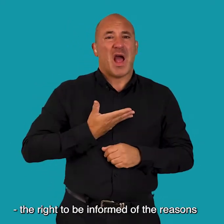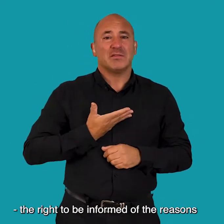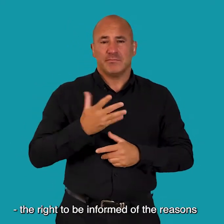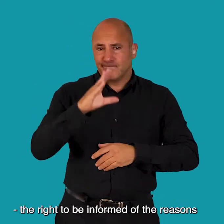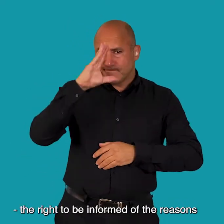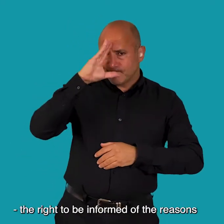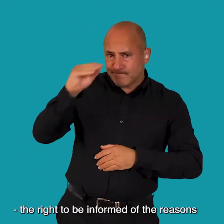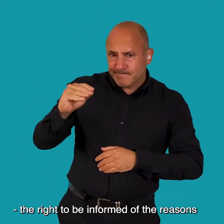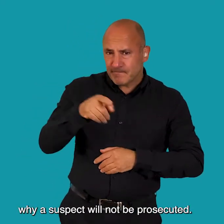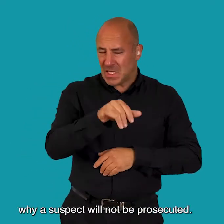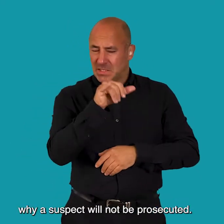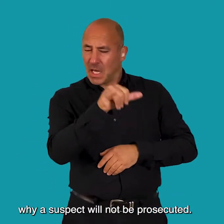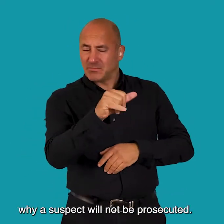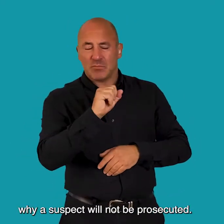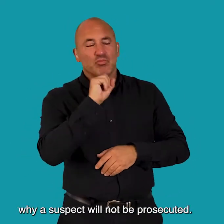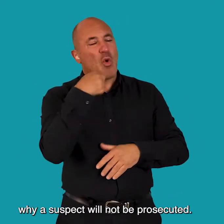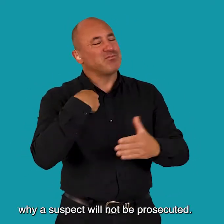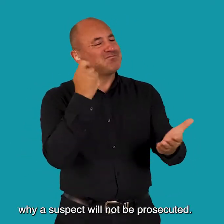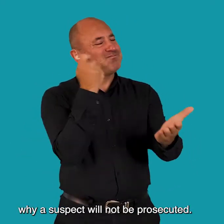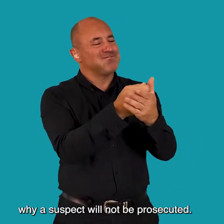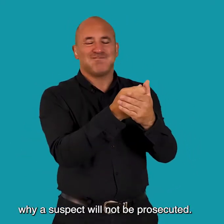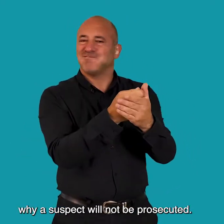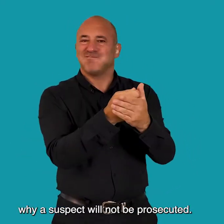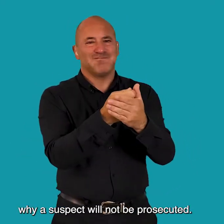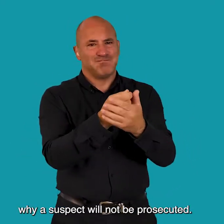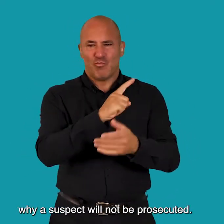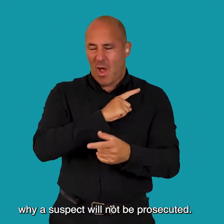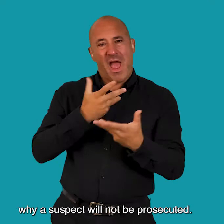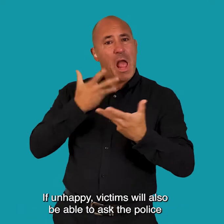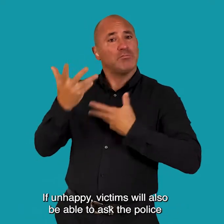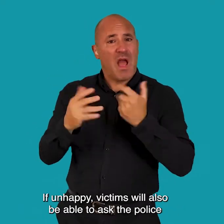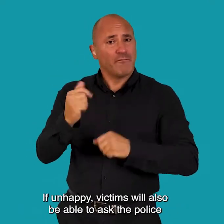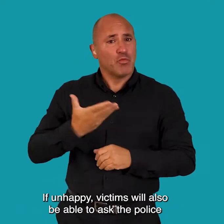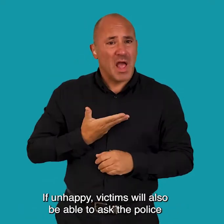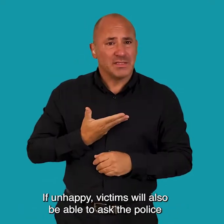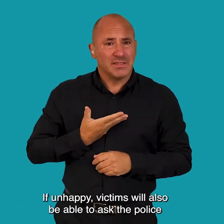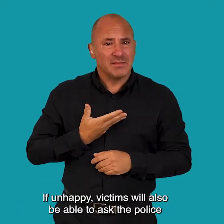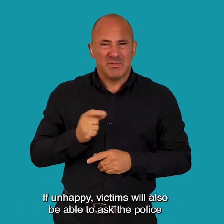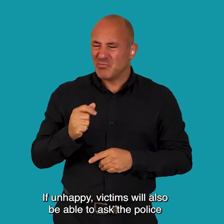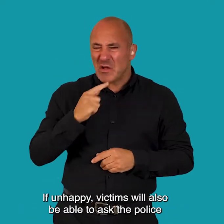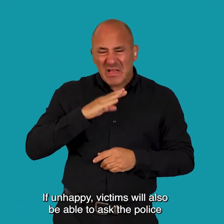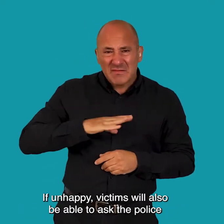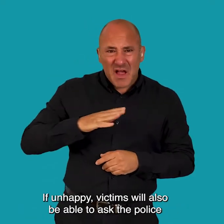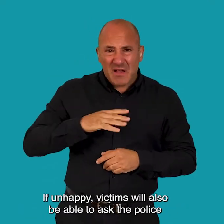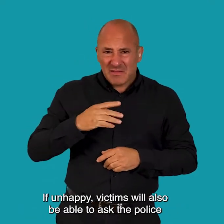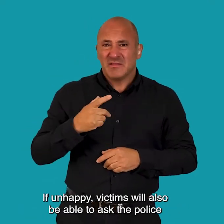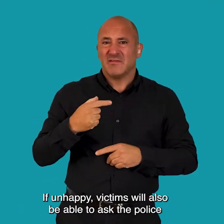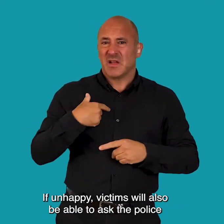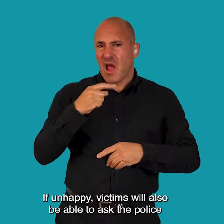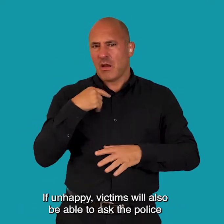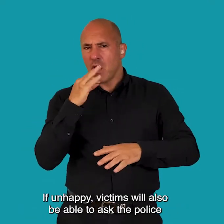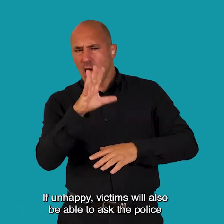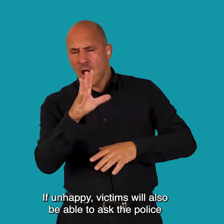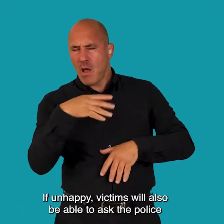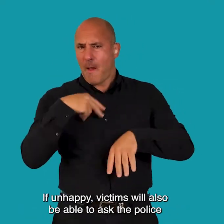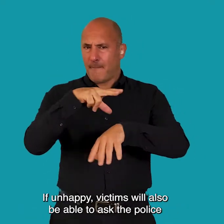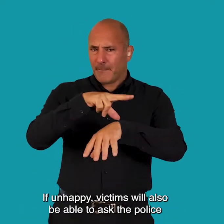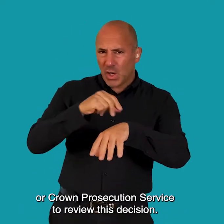of the reasons why a suspect will not be prosecuted. If unhappy, victims will also be able to ask the police or